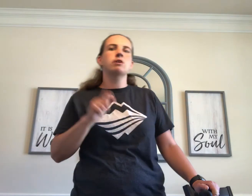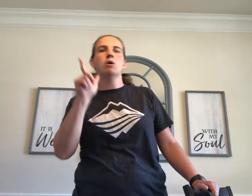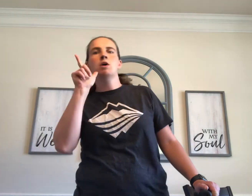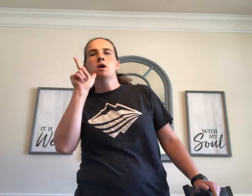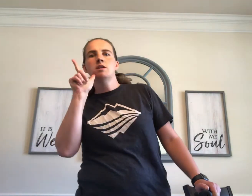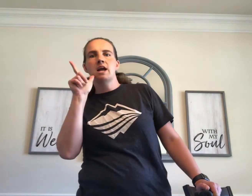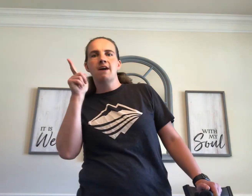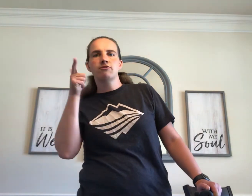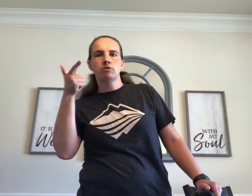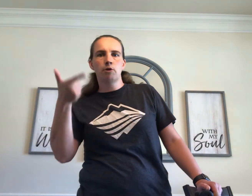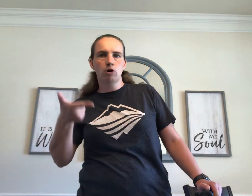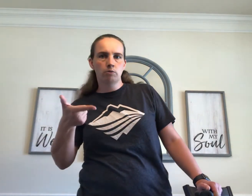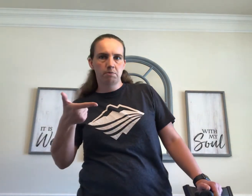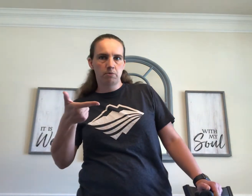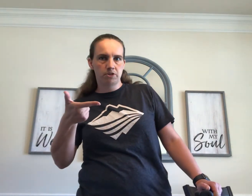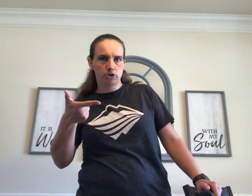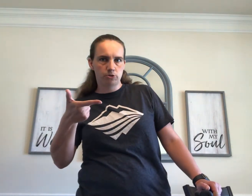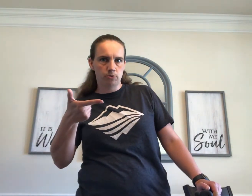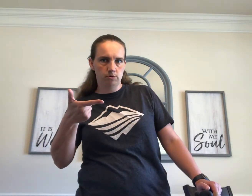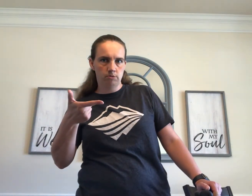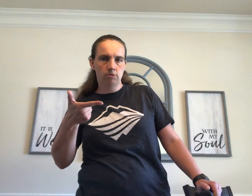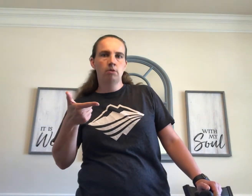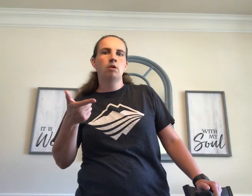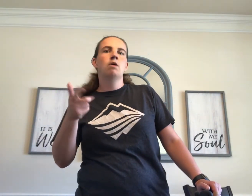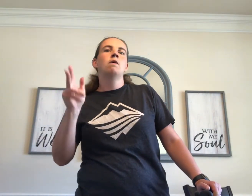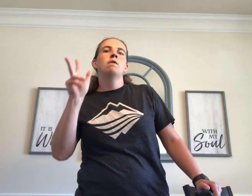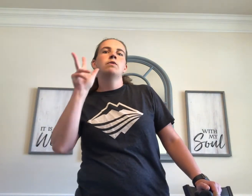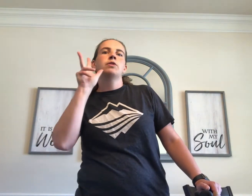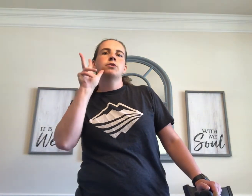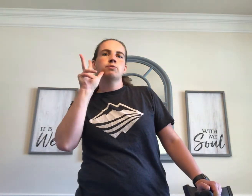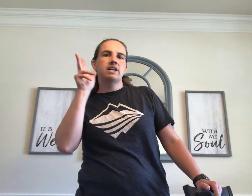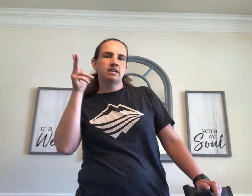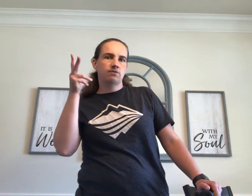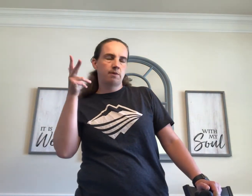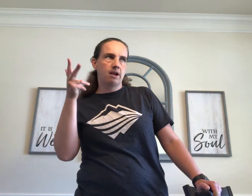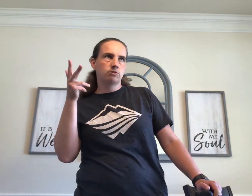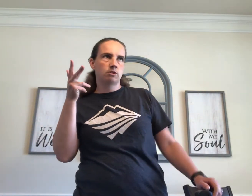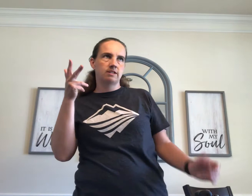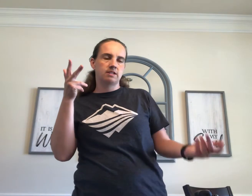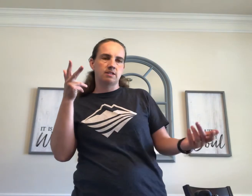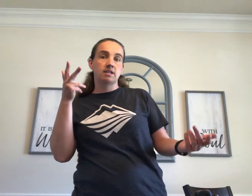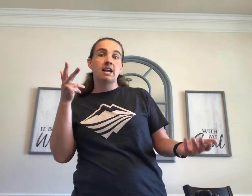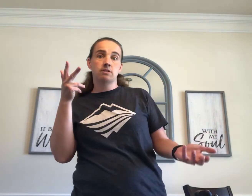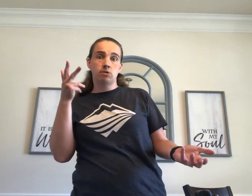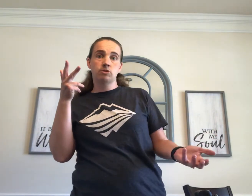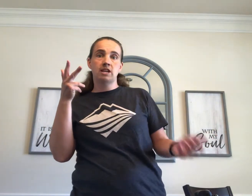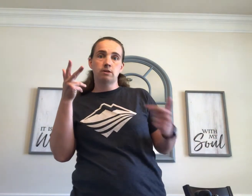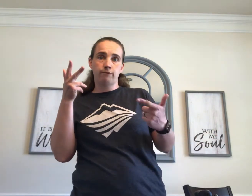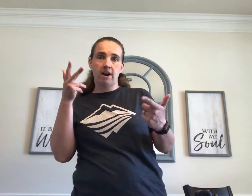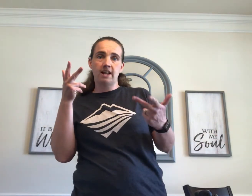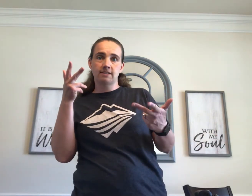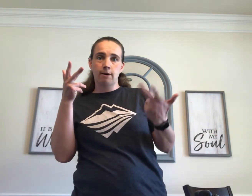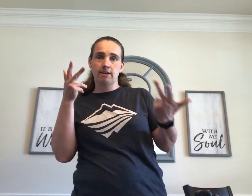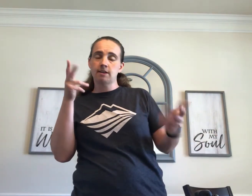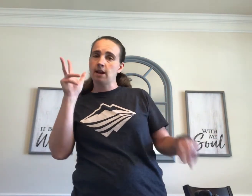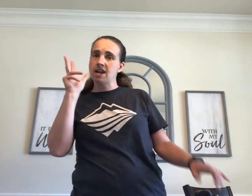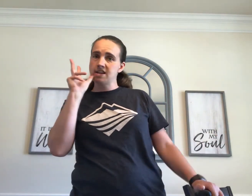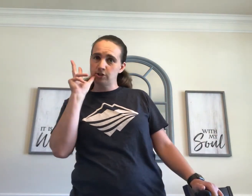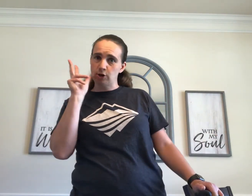know. Day after tomorrow would be with the 2. 3 days from now, so let's see, today is Thursday, so Friday, Saturday, Sunday, Easter would